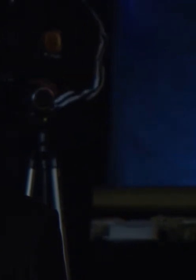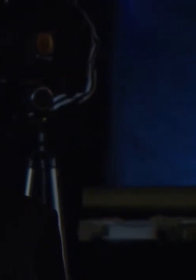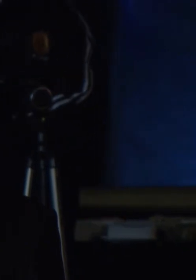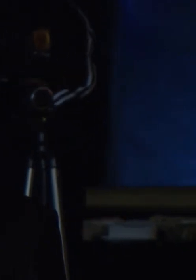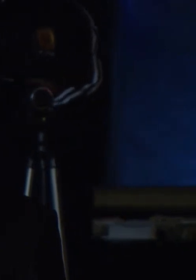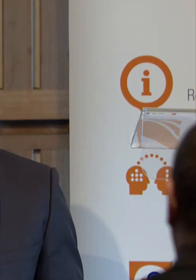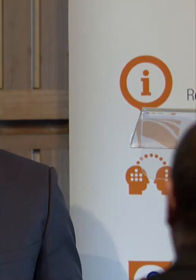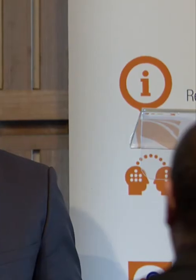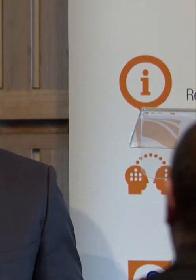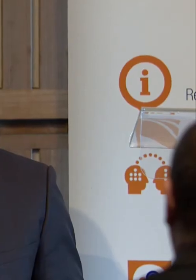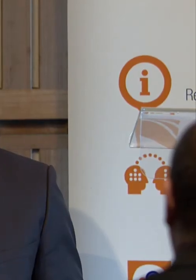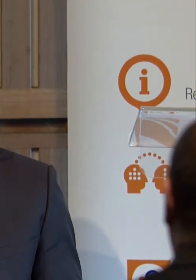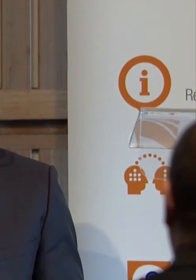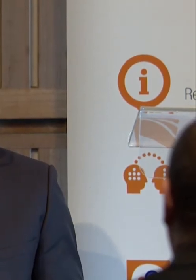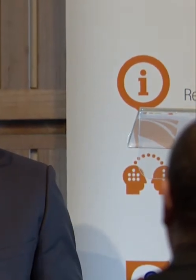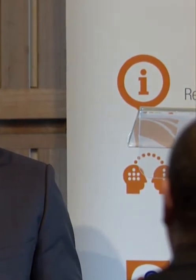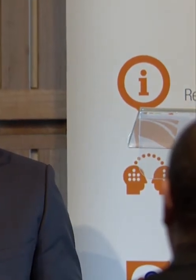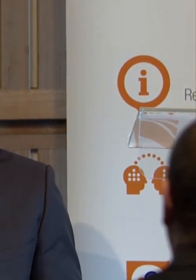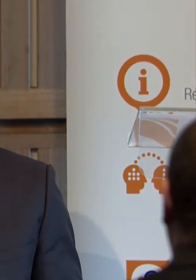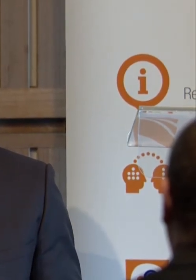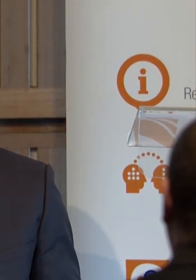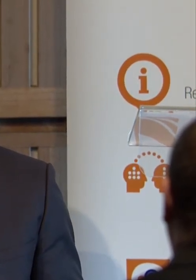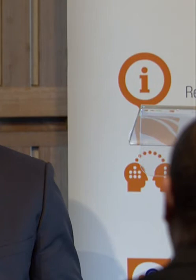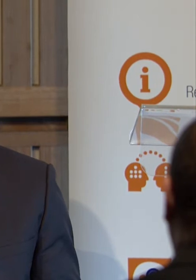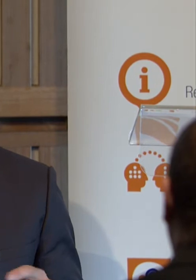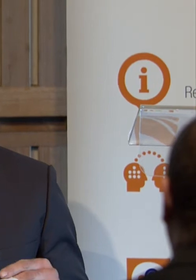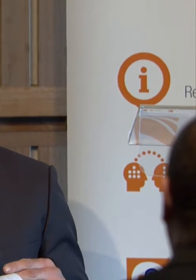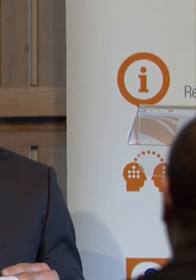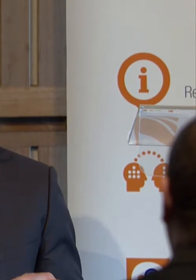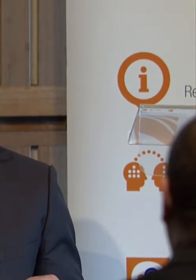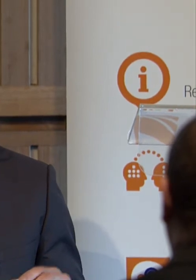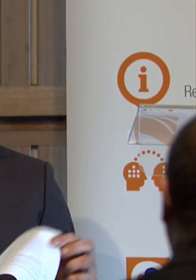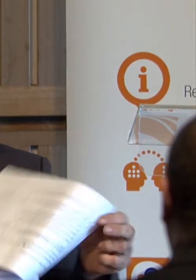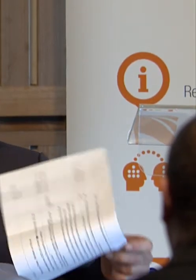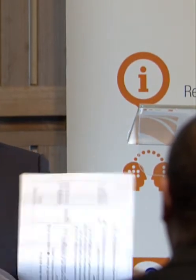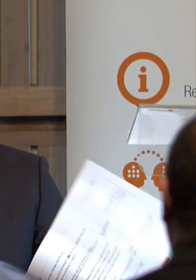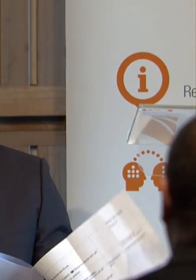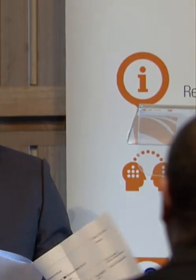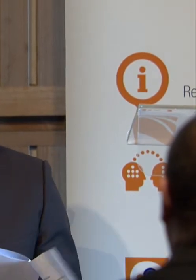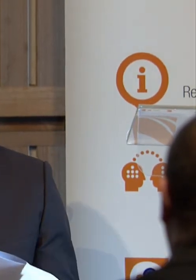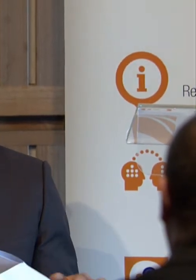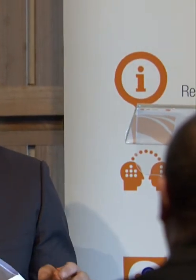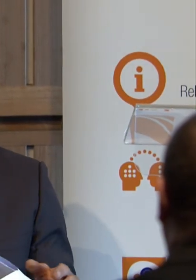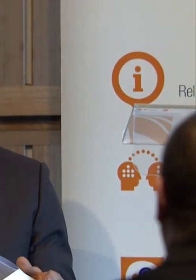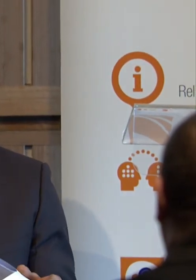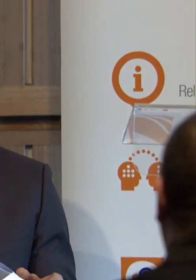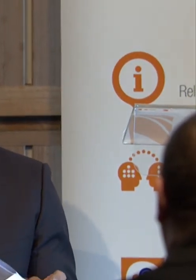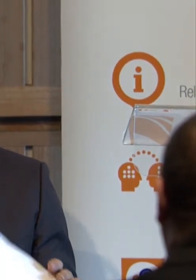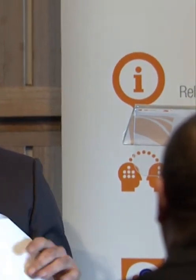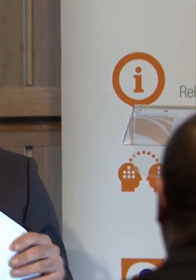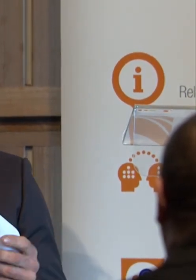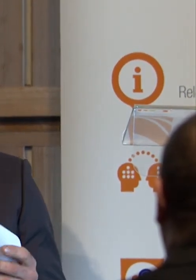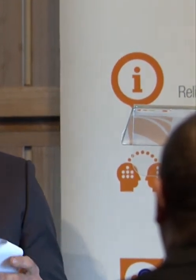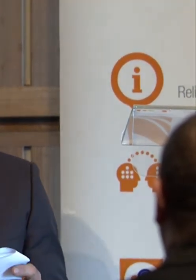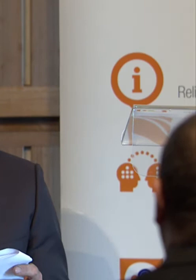Ladies and gentlemen, this now closes formal proceedings of the OI launch. There are three, I